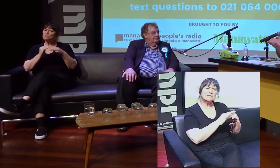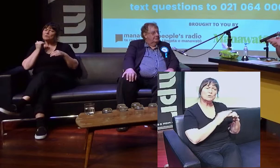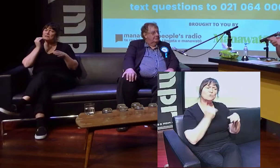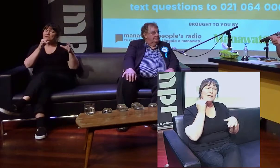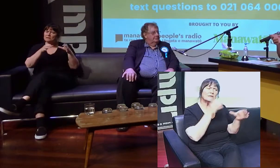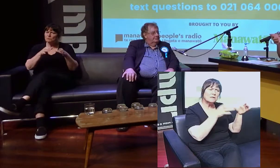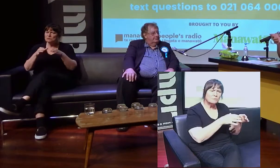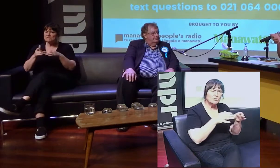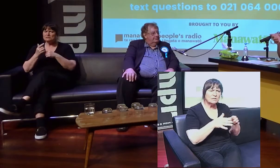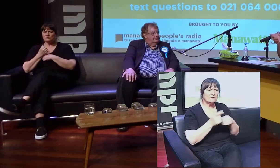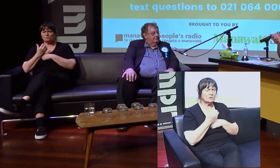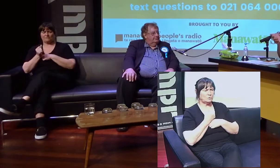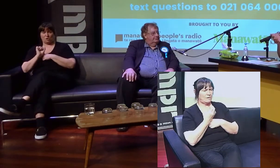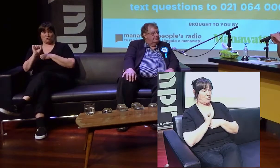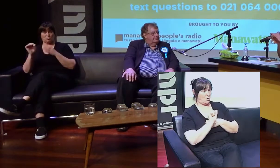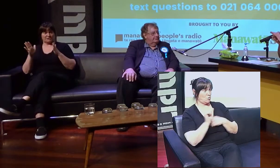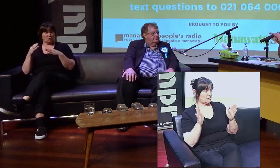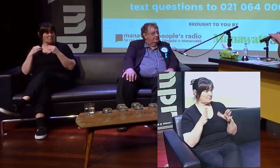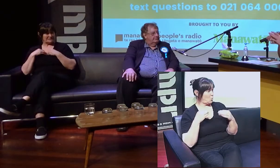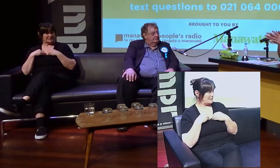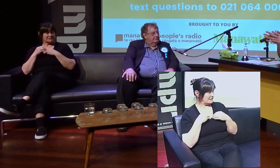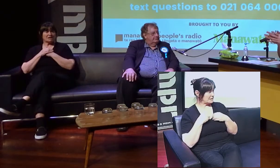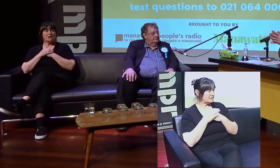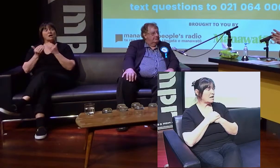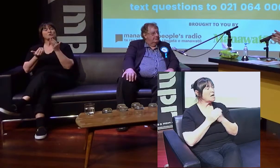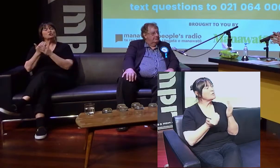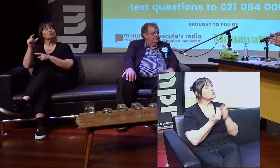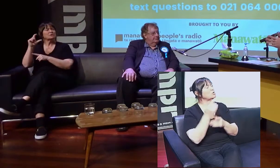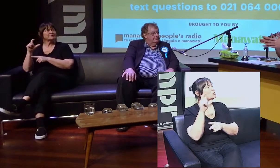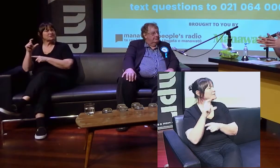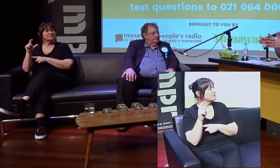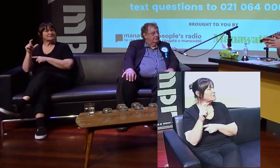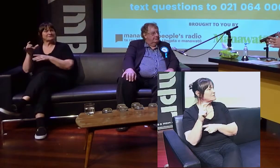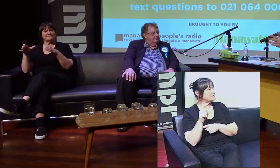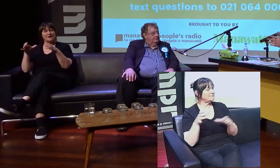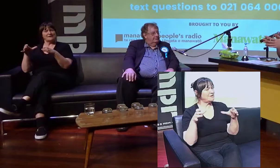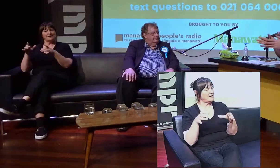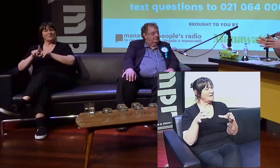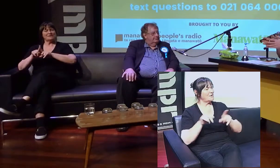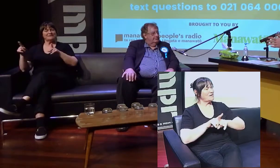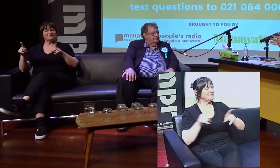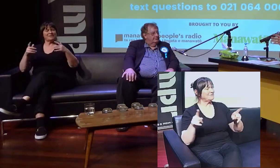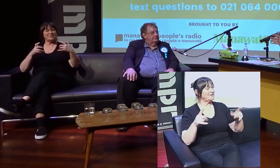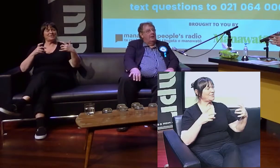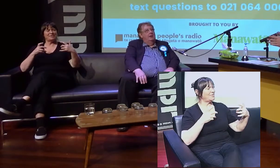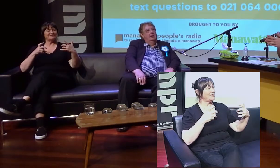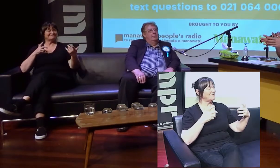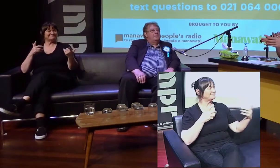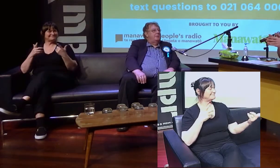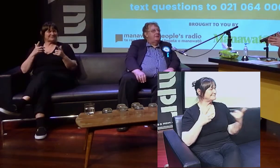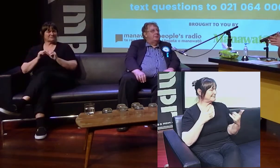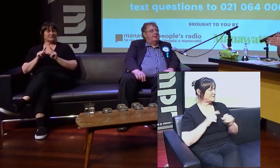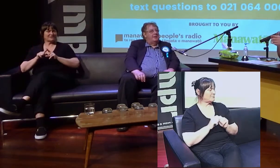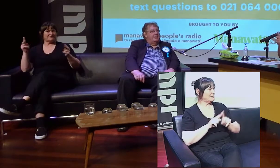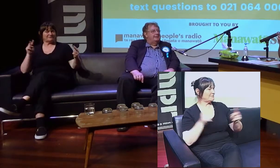business owner. The New Conservatives are quite a polarising party. It's not a fit I would have put with you. Well,